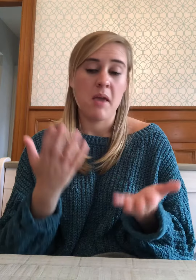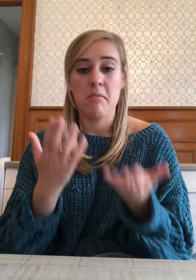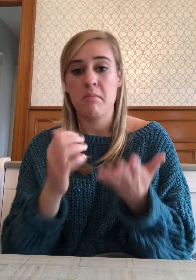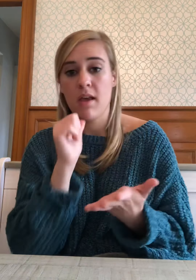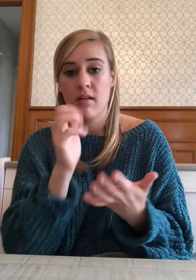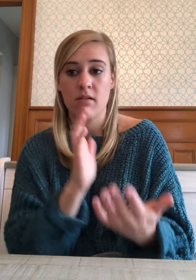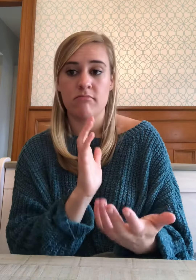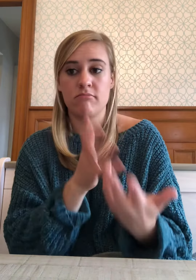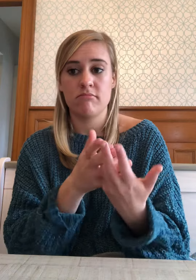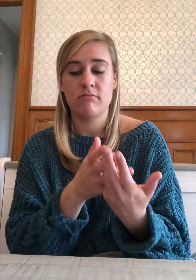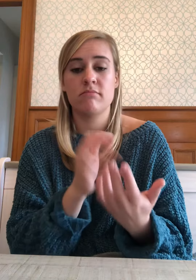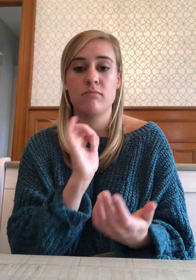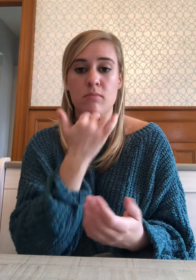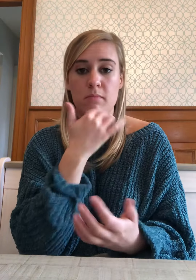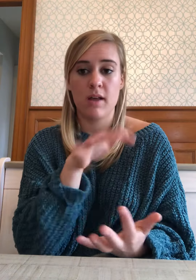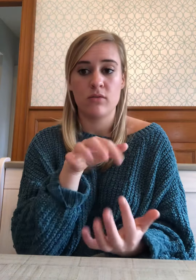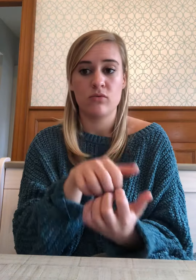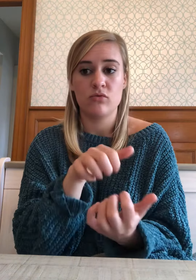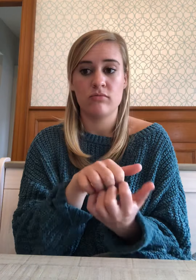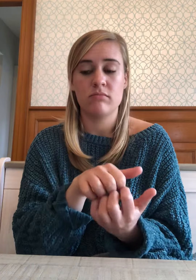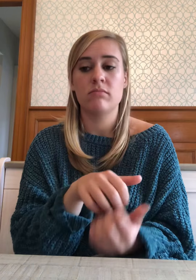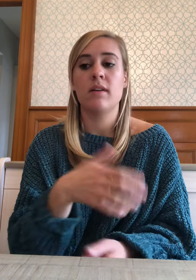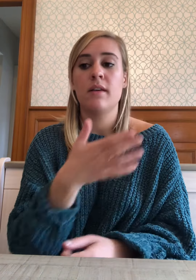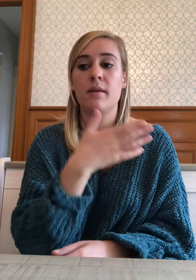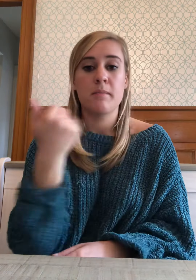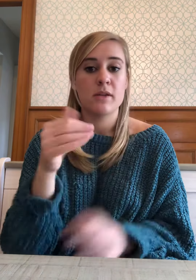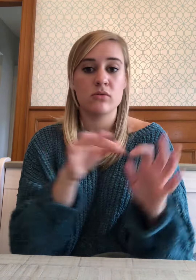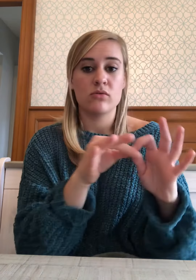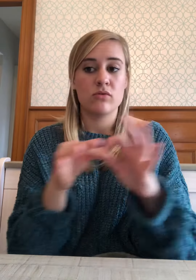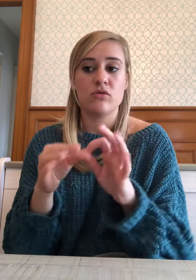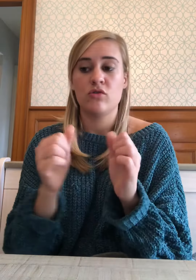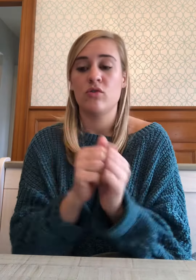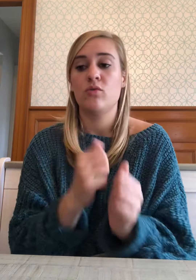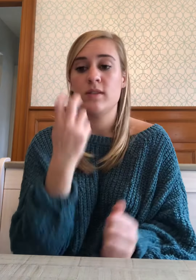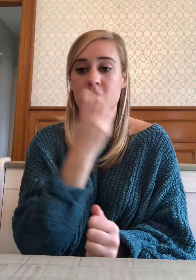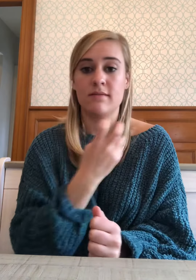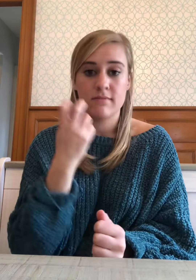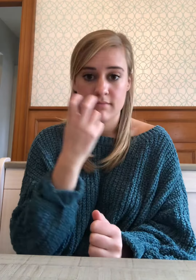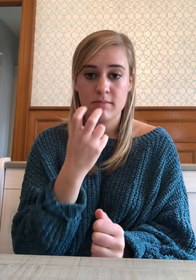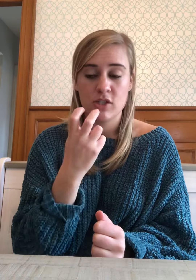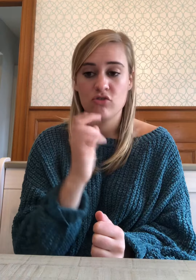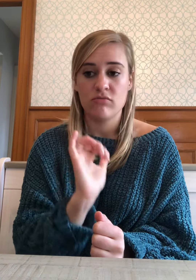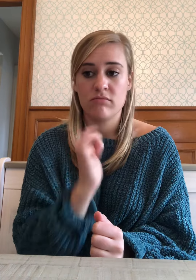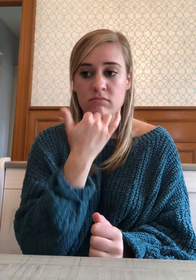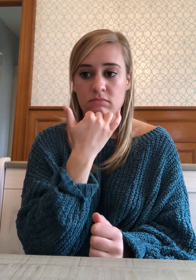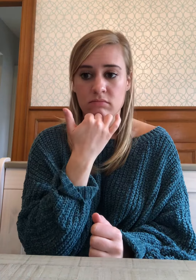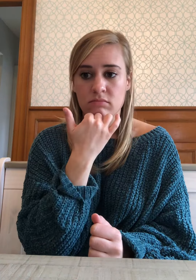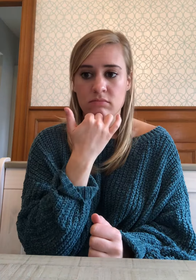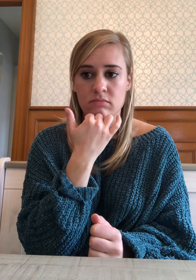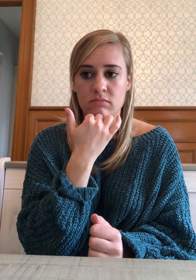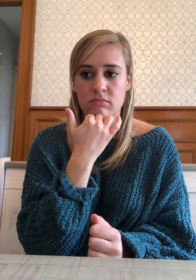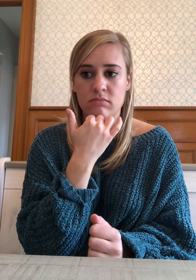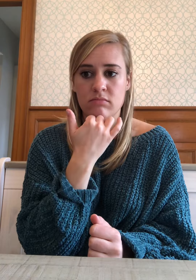with abnormal speech is with speech, the best association with speech defects, and the